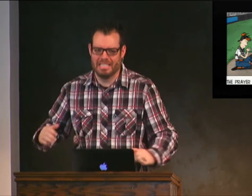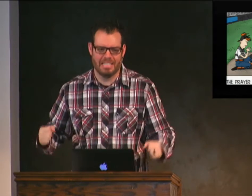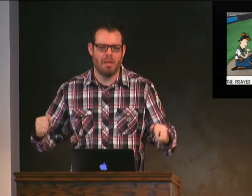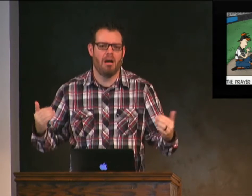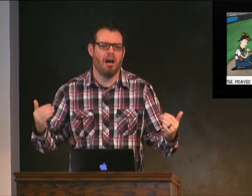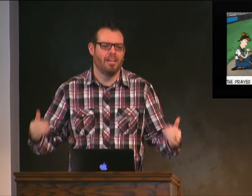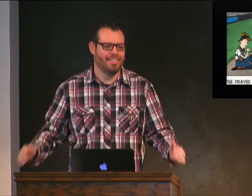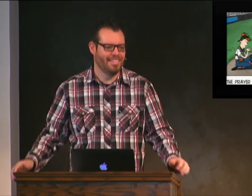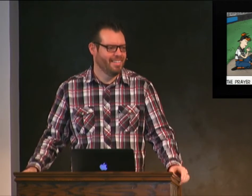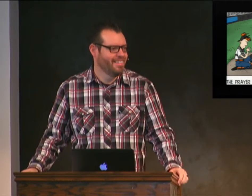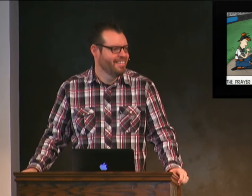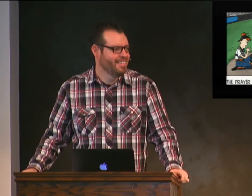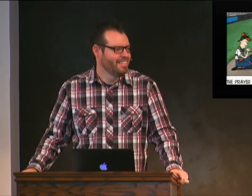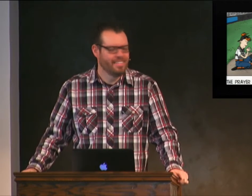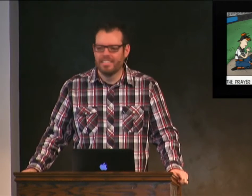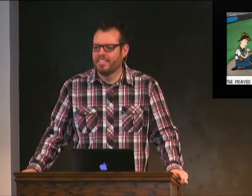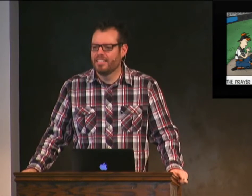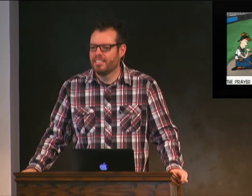win. Come on.